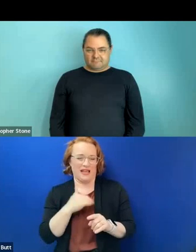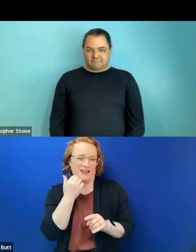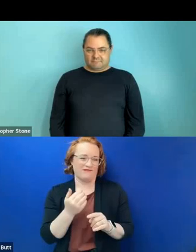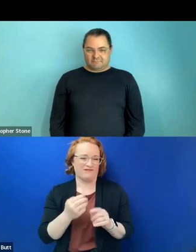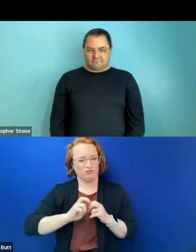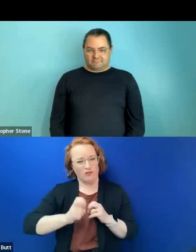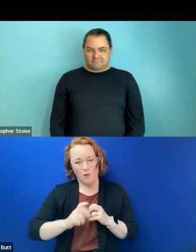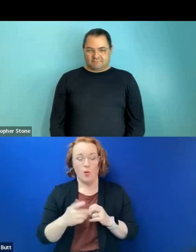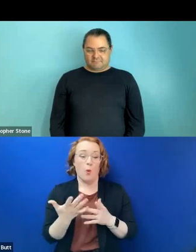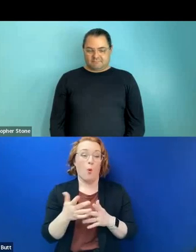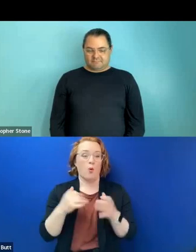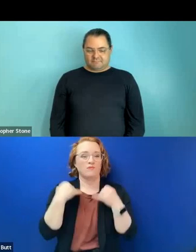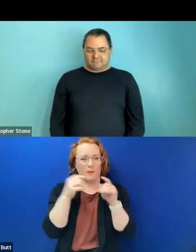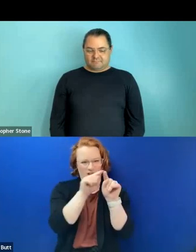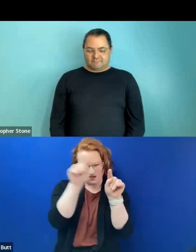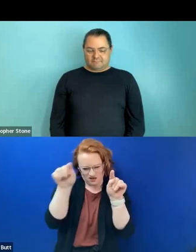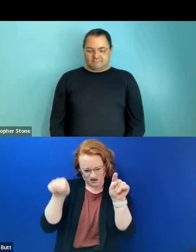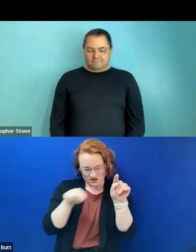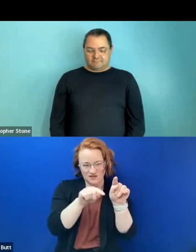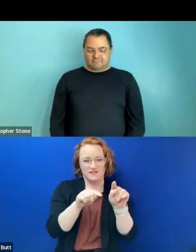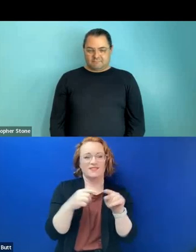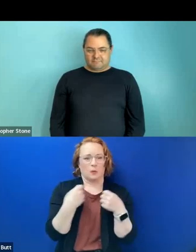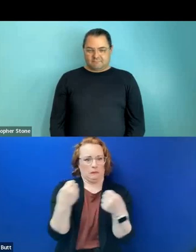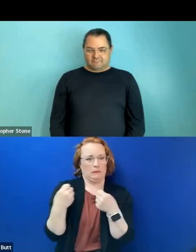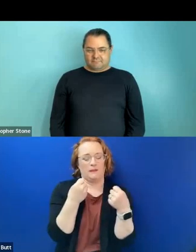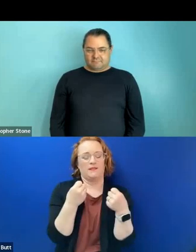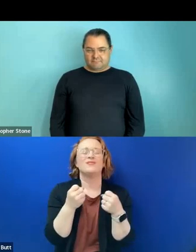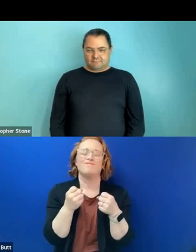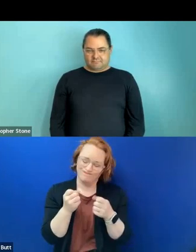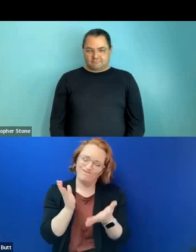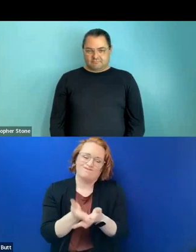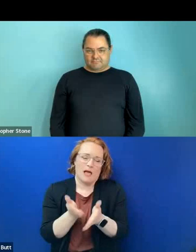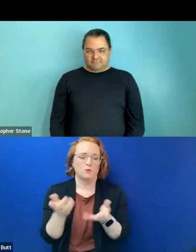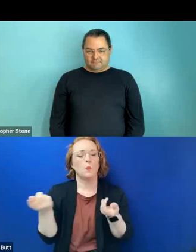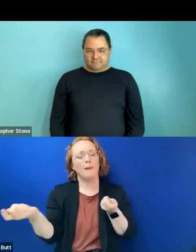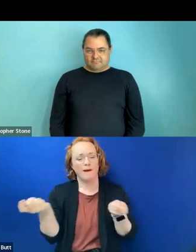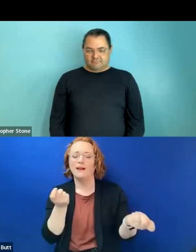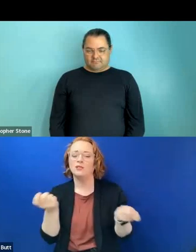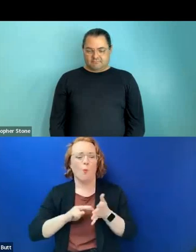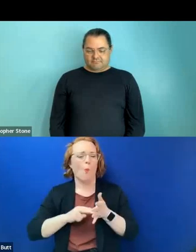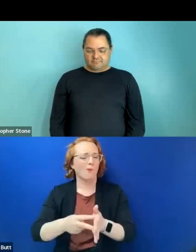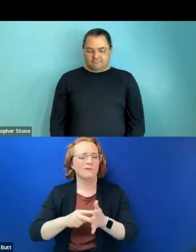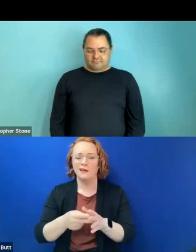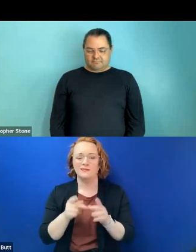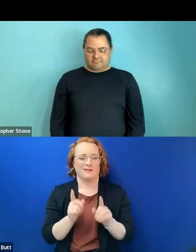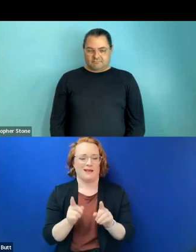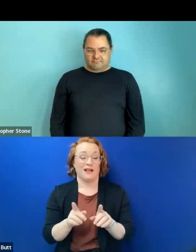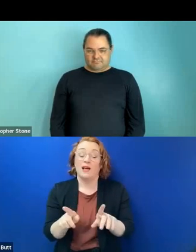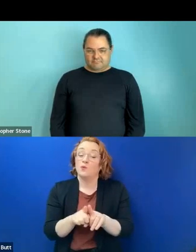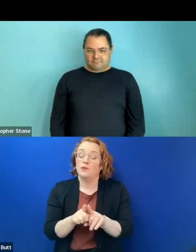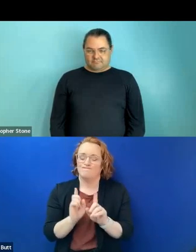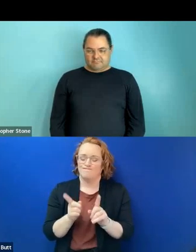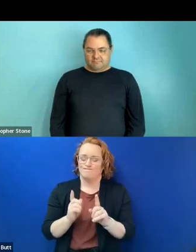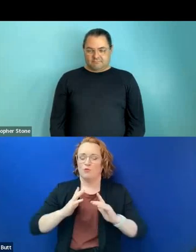areas around Derby. So you have to be able to manage those things, and you have to manage your rest time